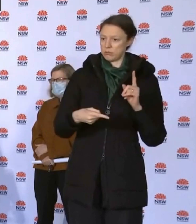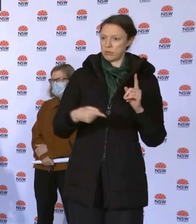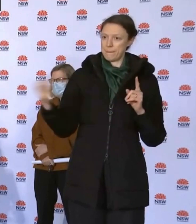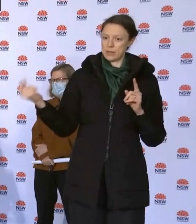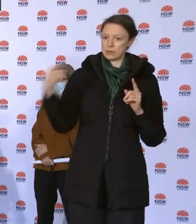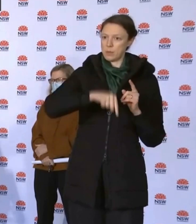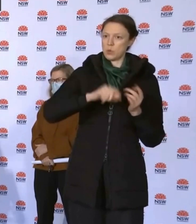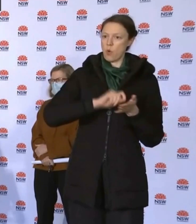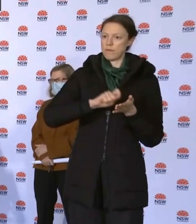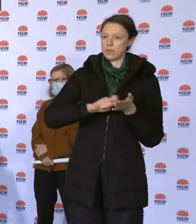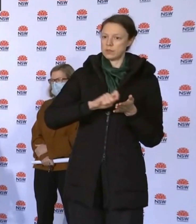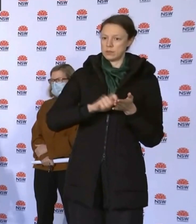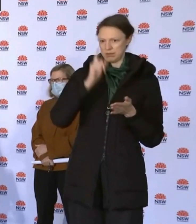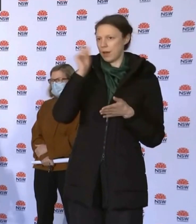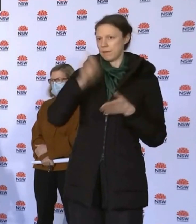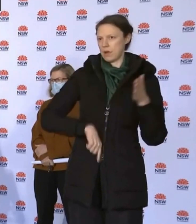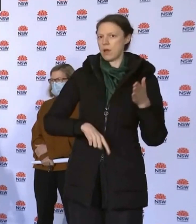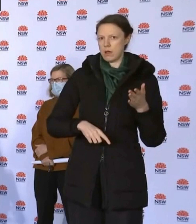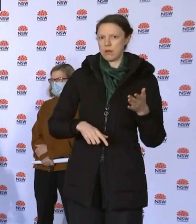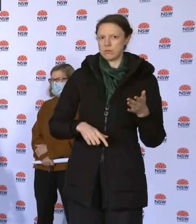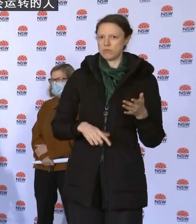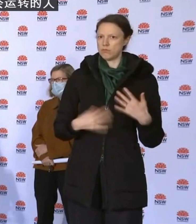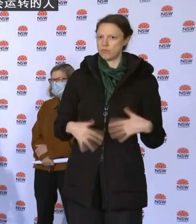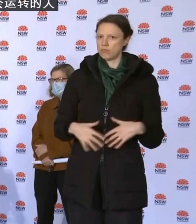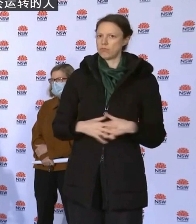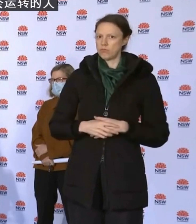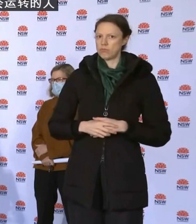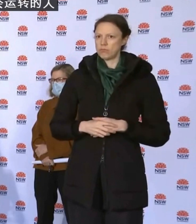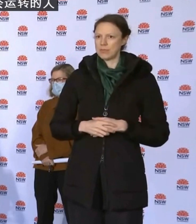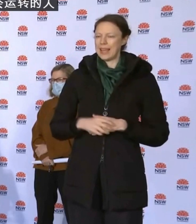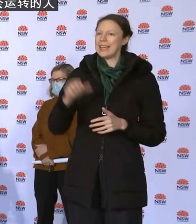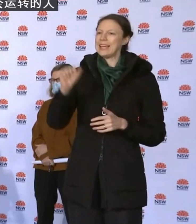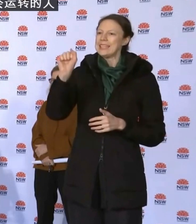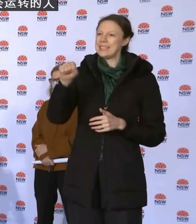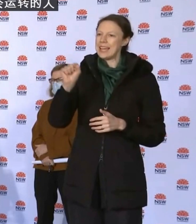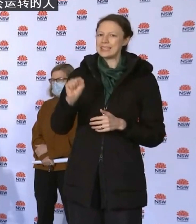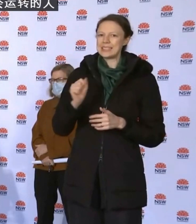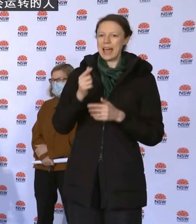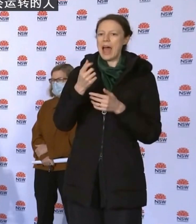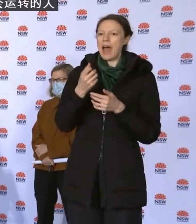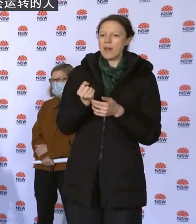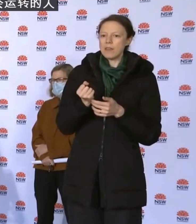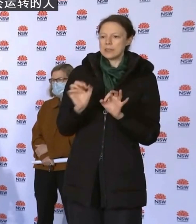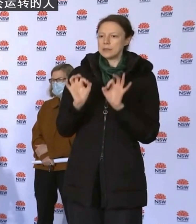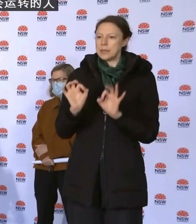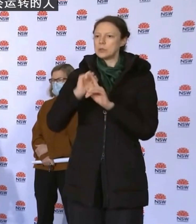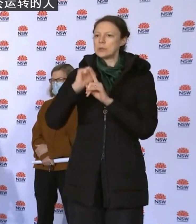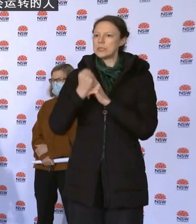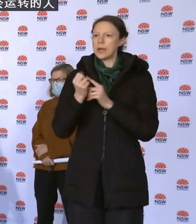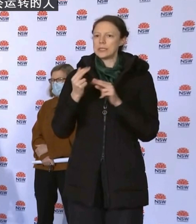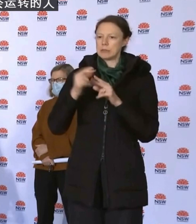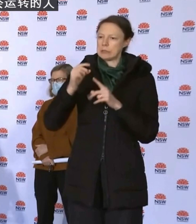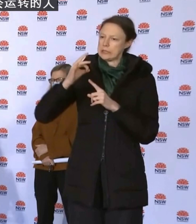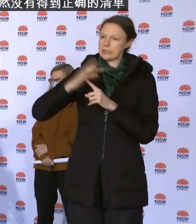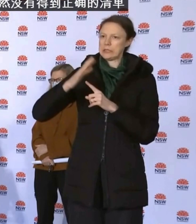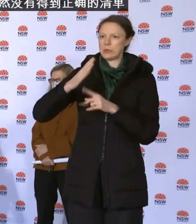And there are always exceptions to people who need to undertake critical work to keep society going.